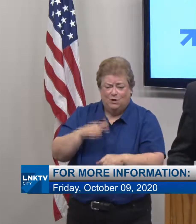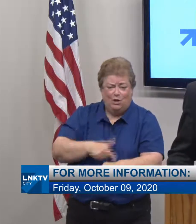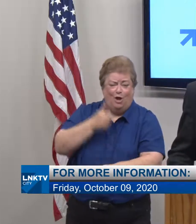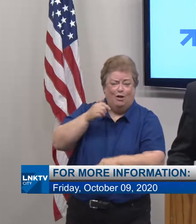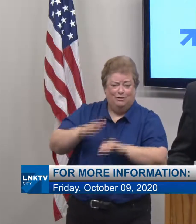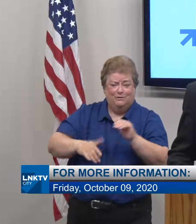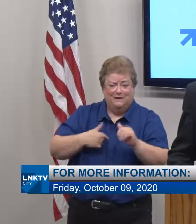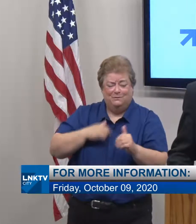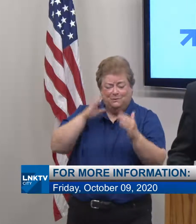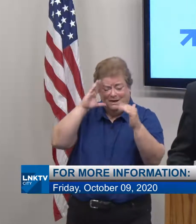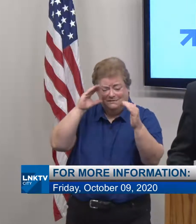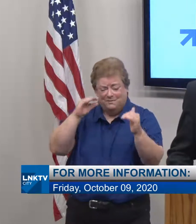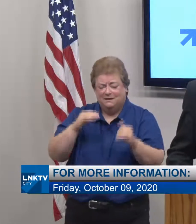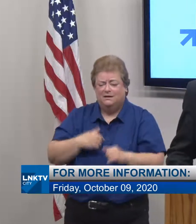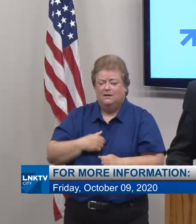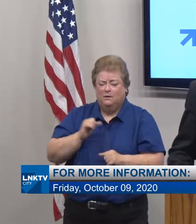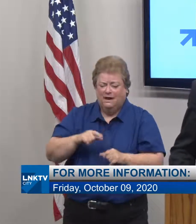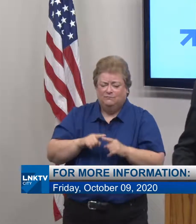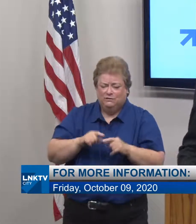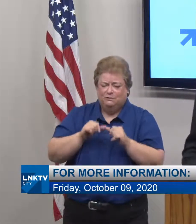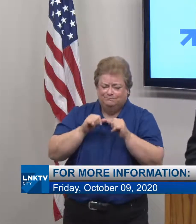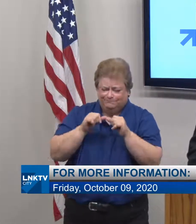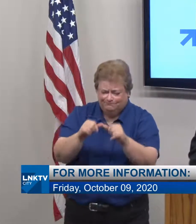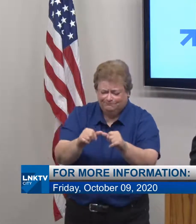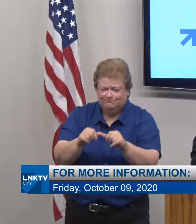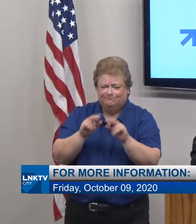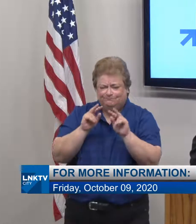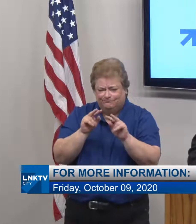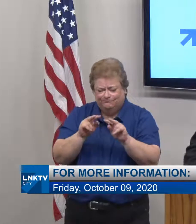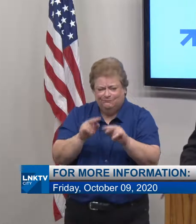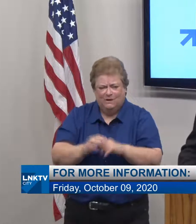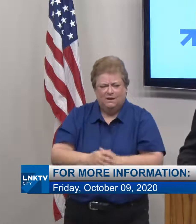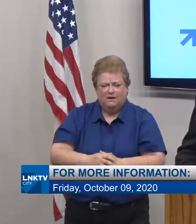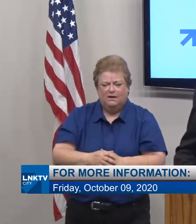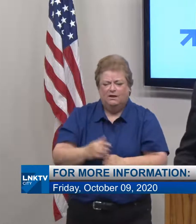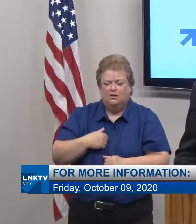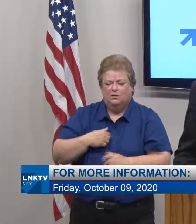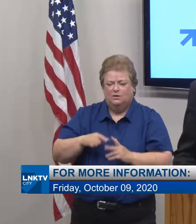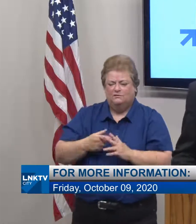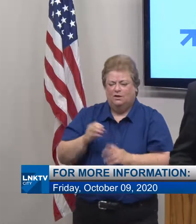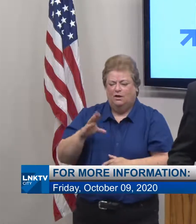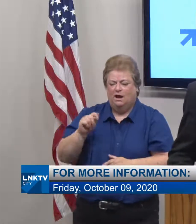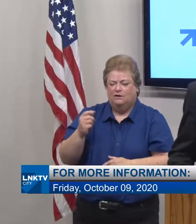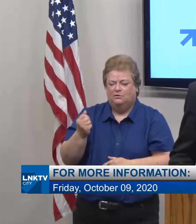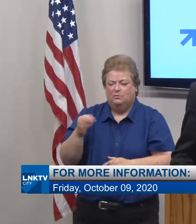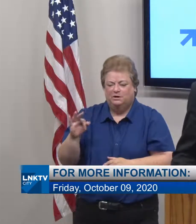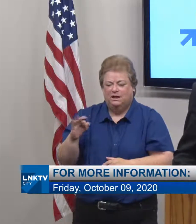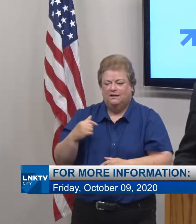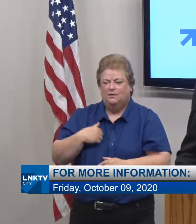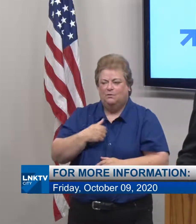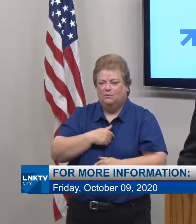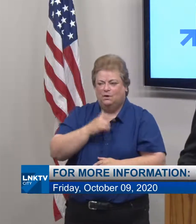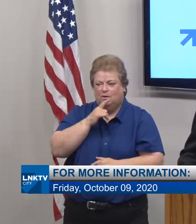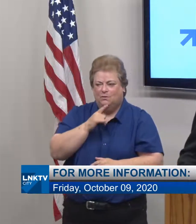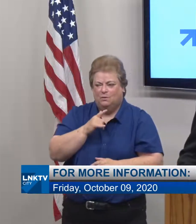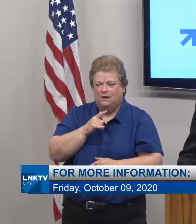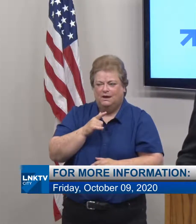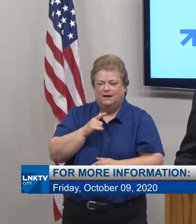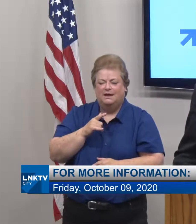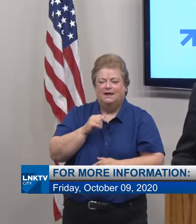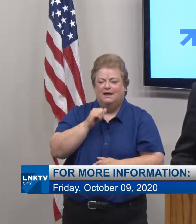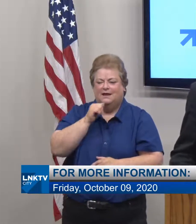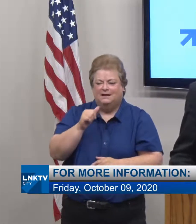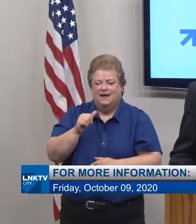our vigilance. Several weeks ago, we announced that beginning October 19th, we would move away from the AB high